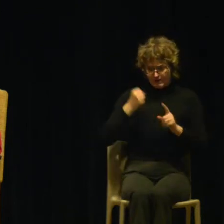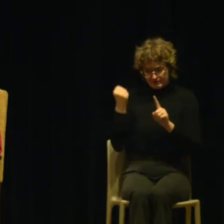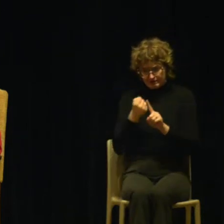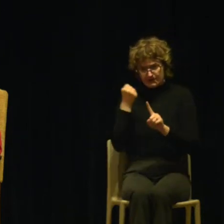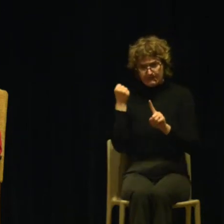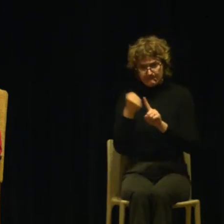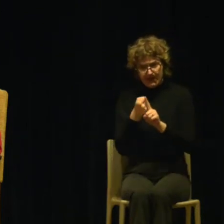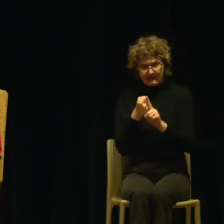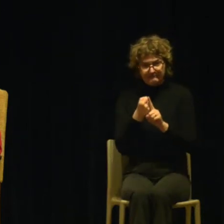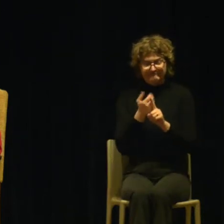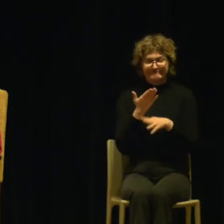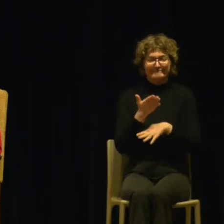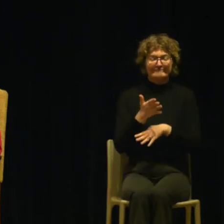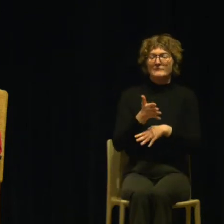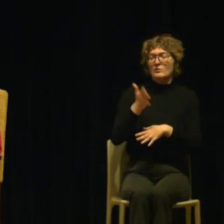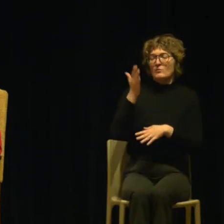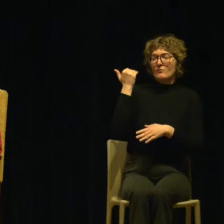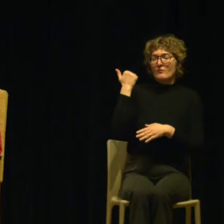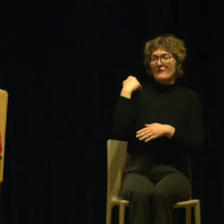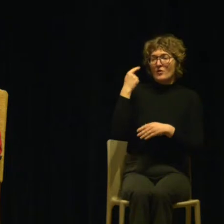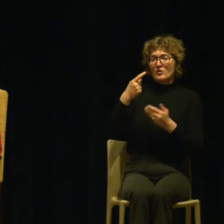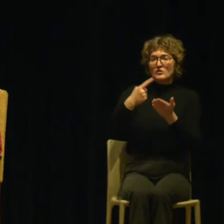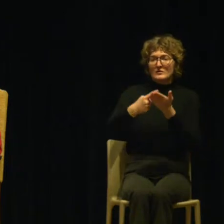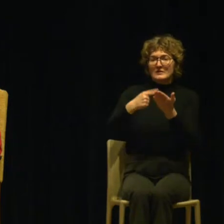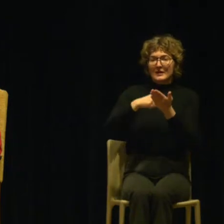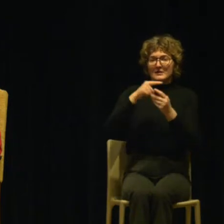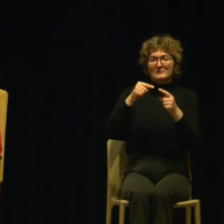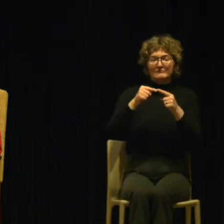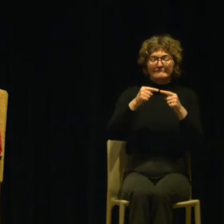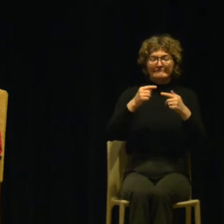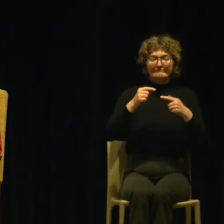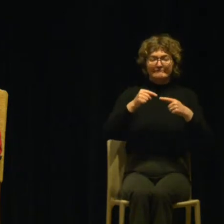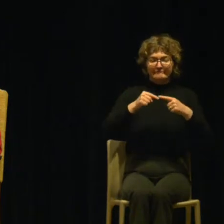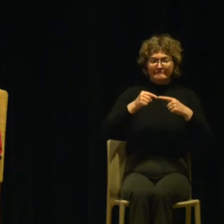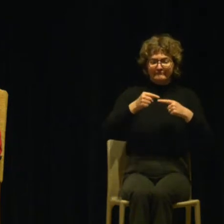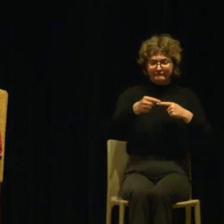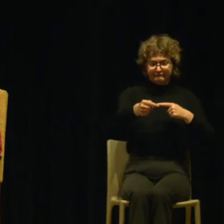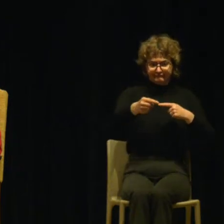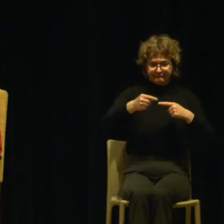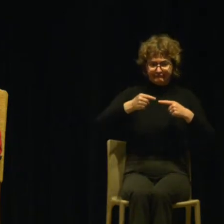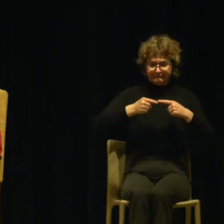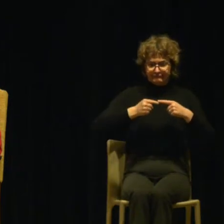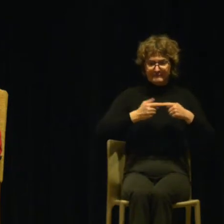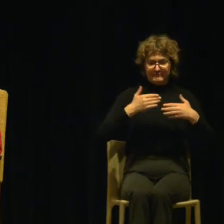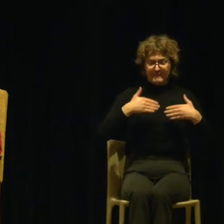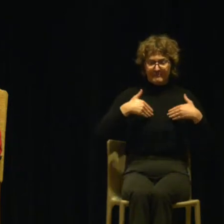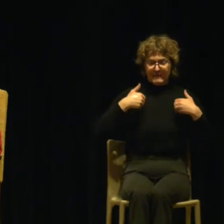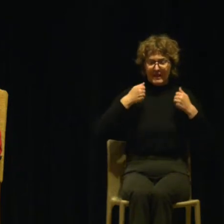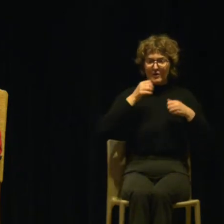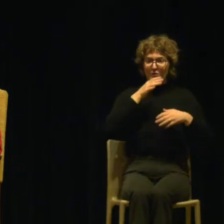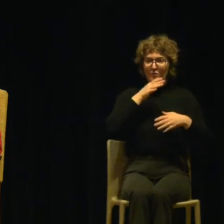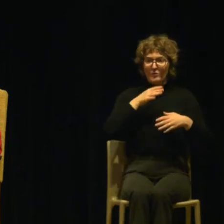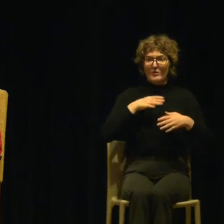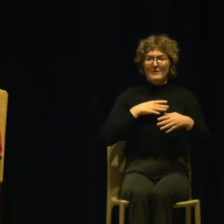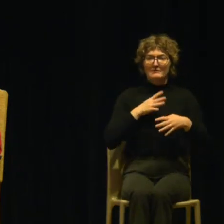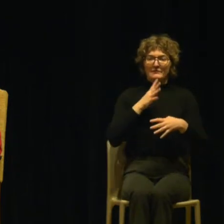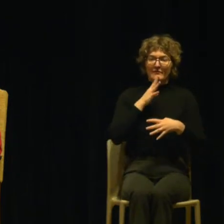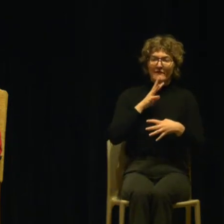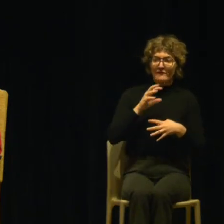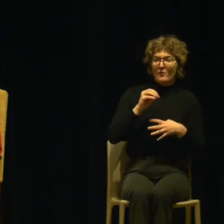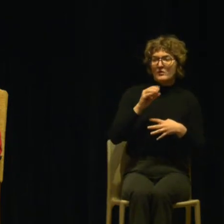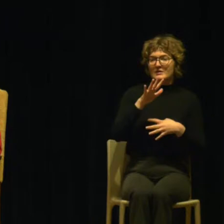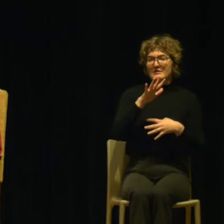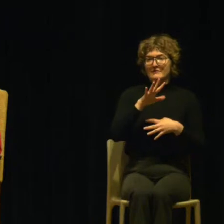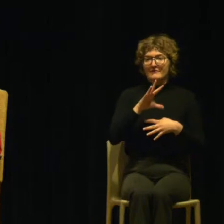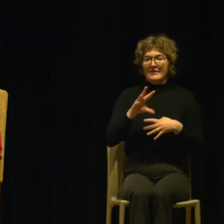just as you did earlier, to give us a kind of a timeline of what we should be doing right. for as young women, you know, as women in their 40s and 50s,